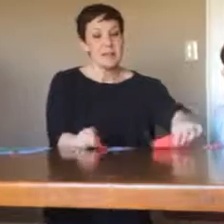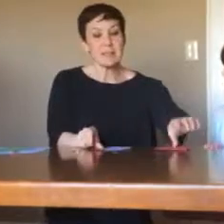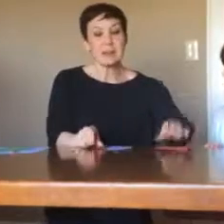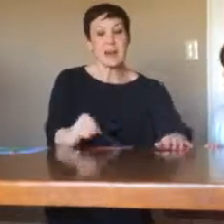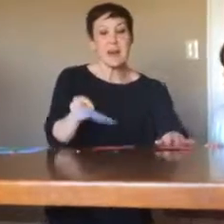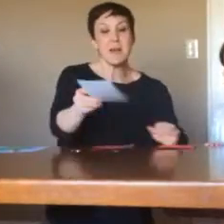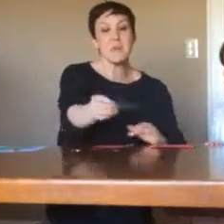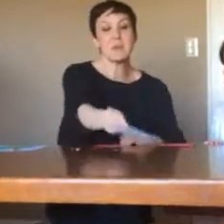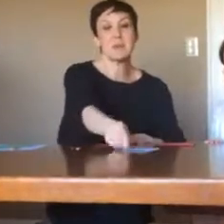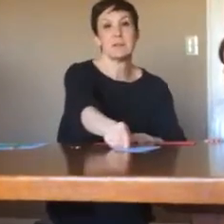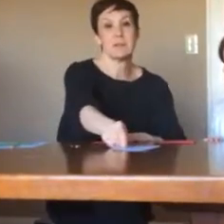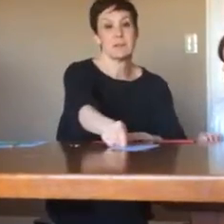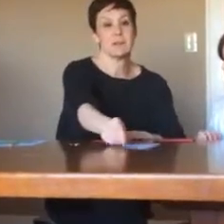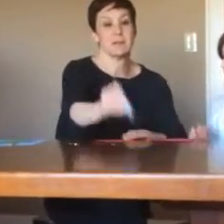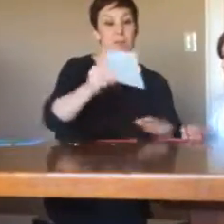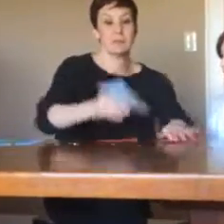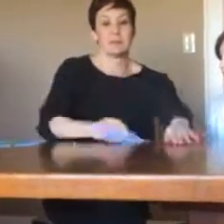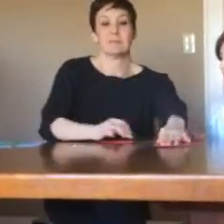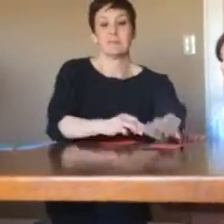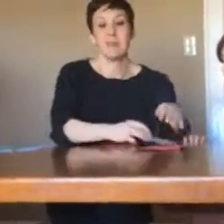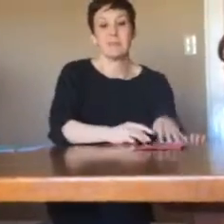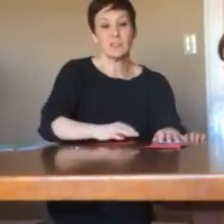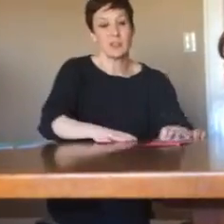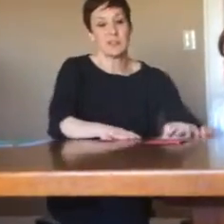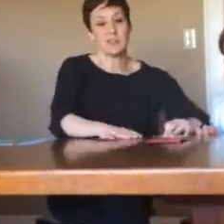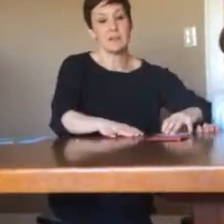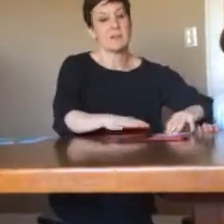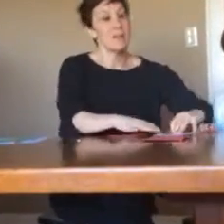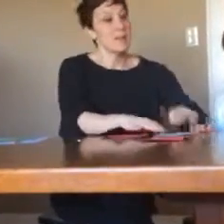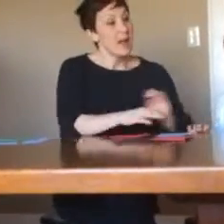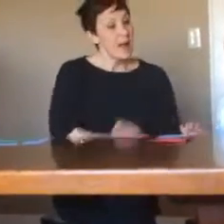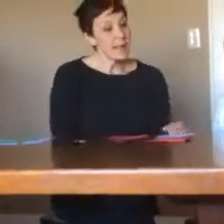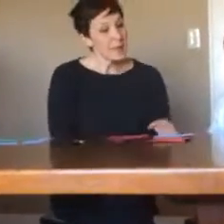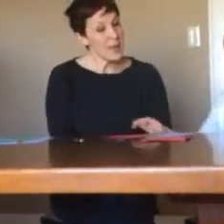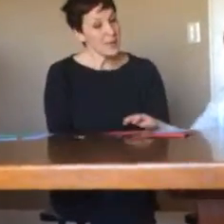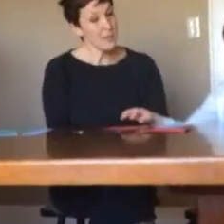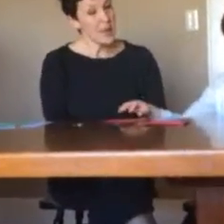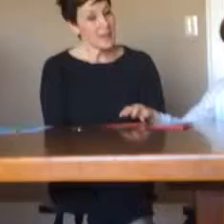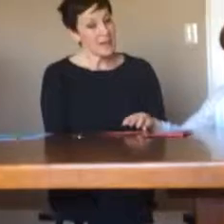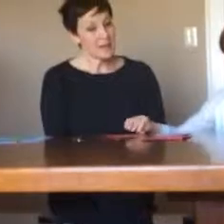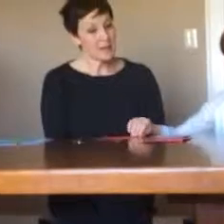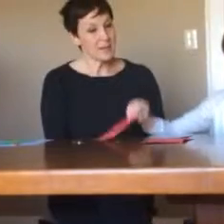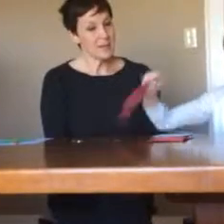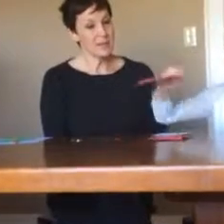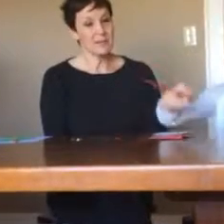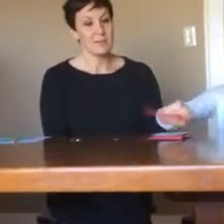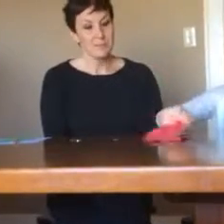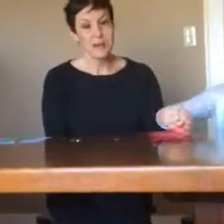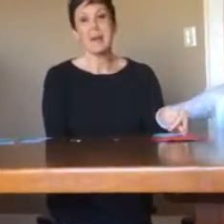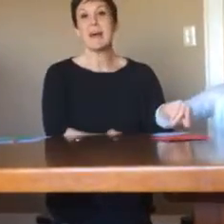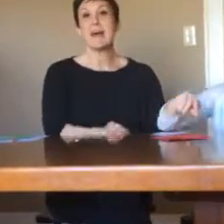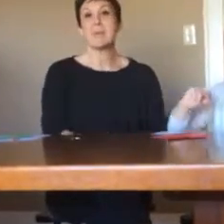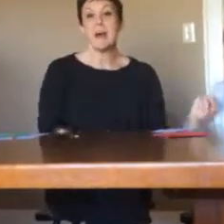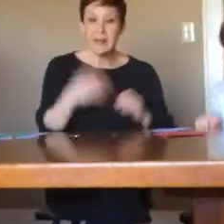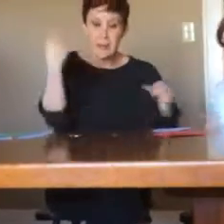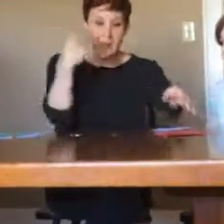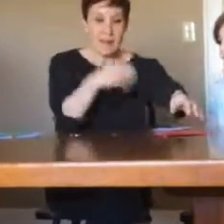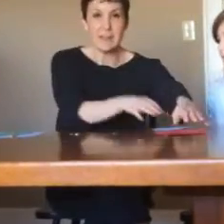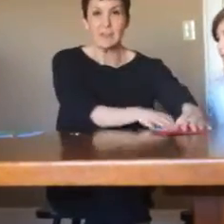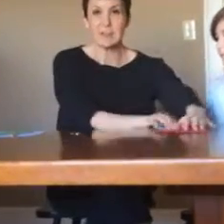next time. Oops, not the distractor. Ella, match red. Red, penny on, and she's